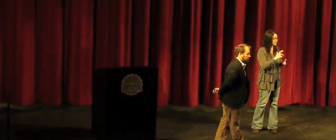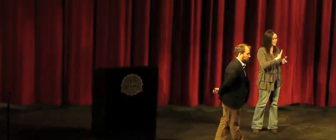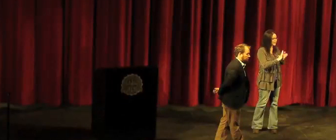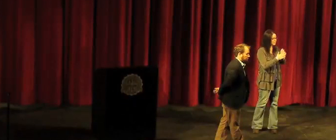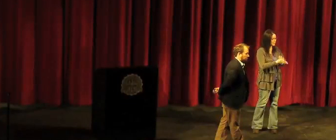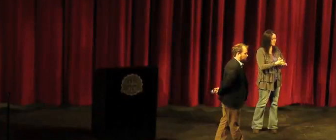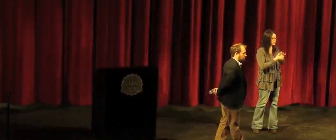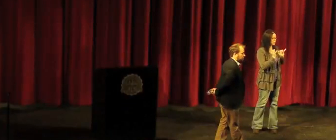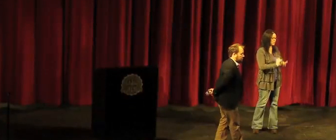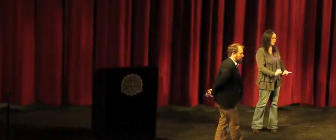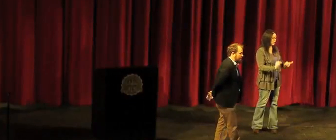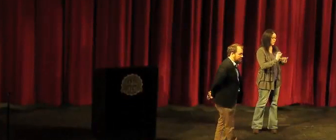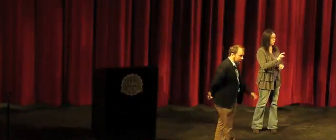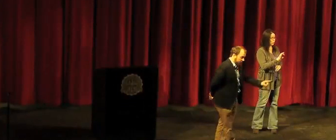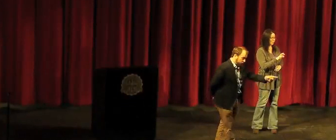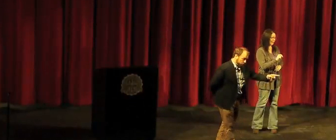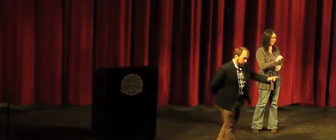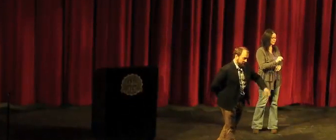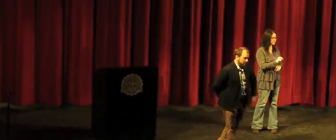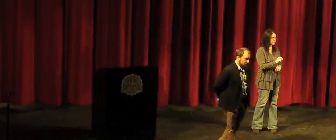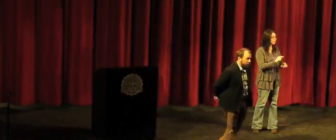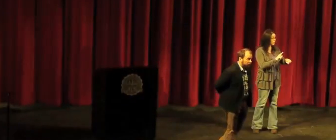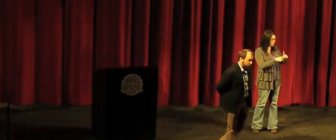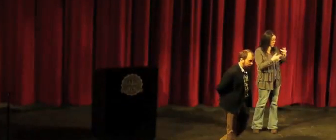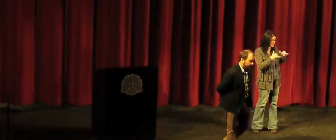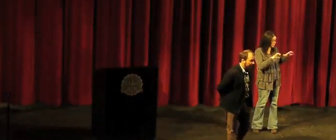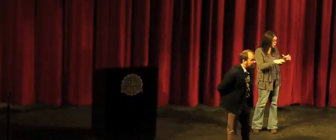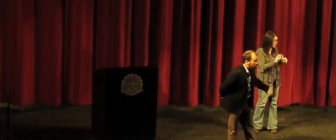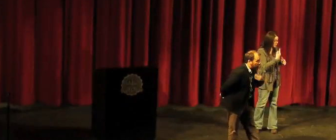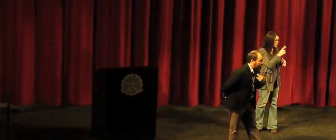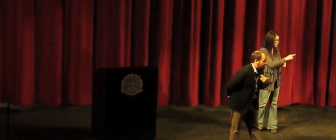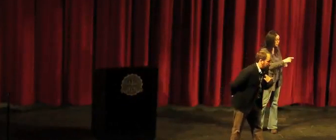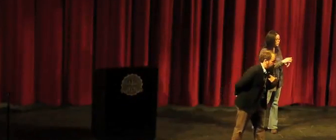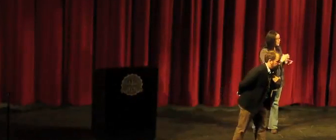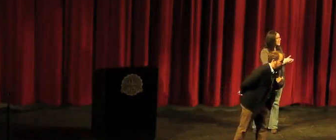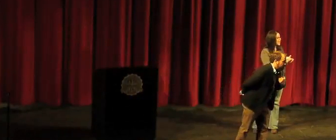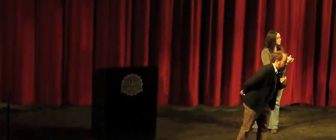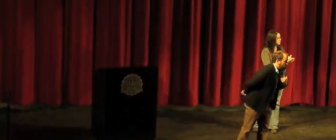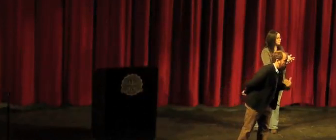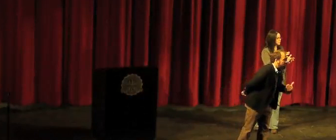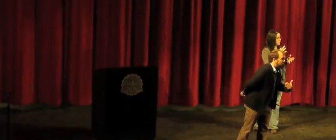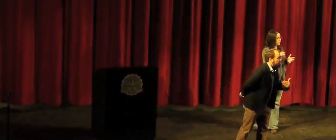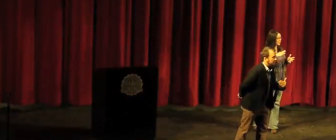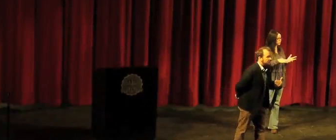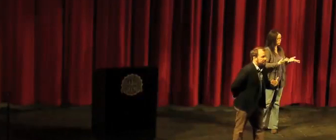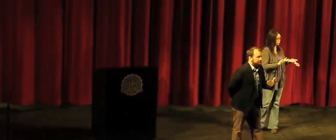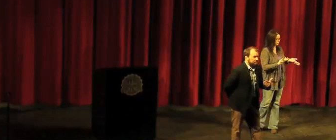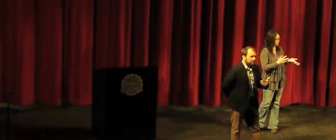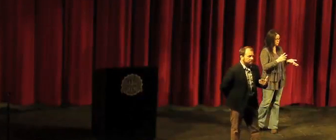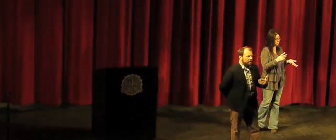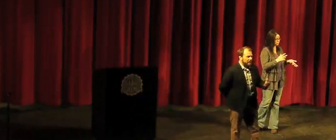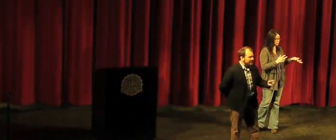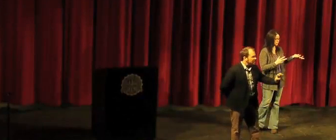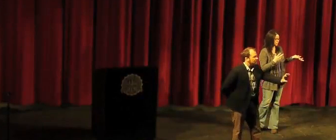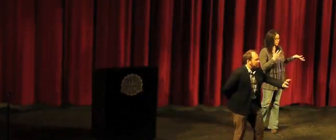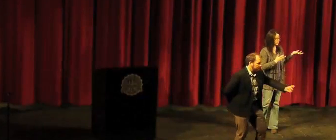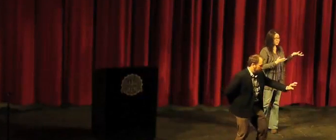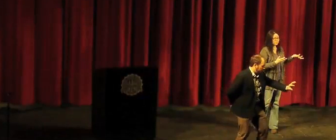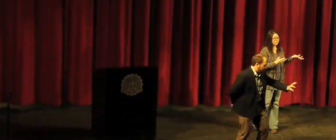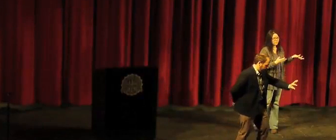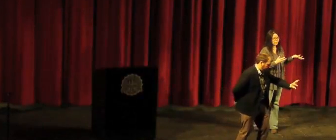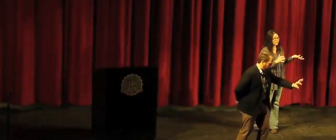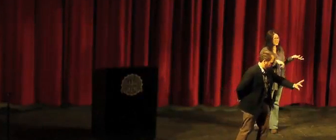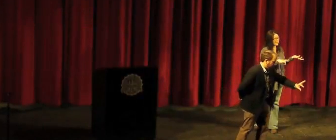this robotic monotone. And yet it's doing something to you. That's the wager. The wager is, and that's a